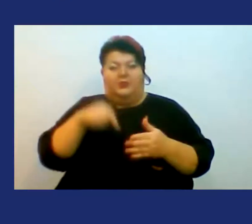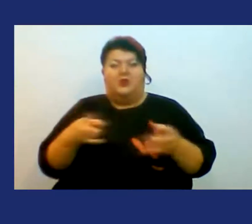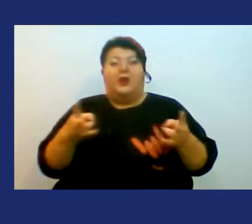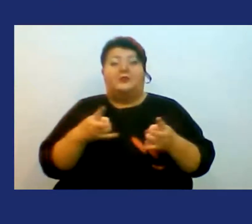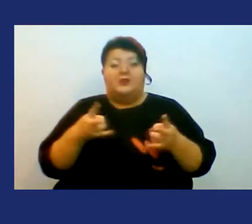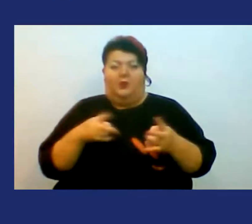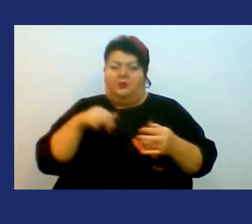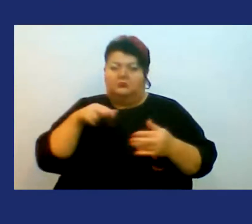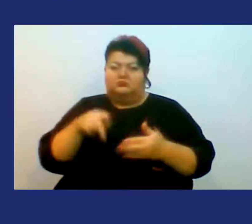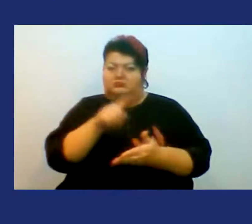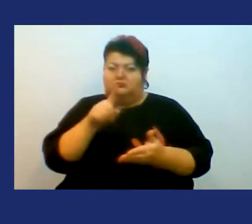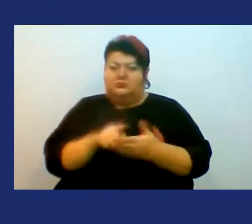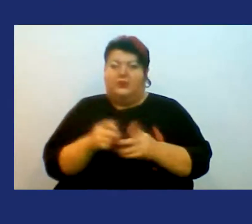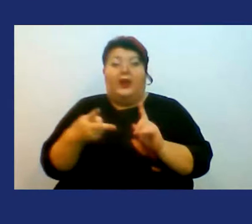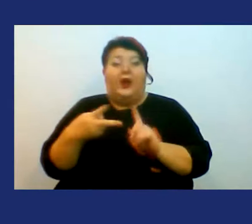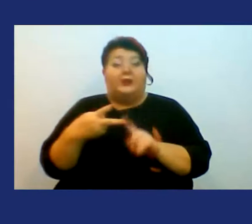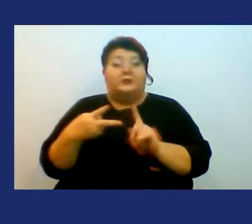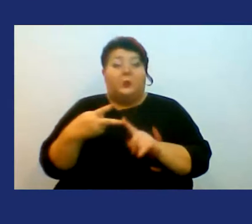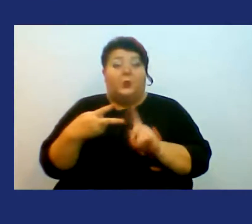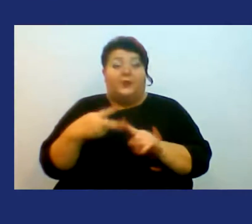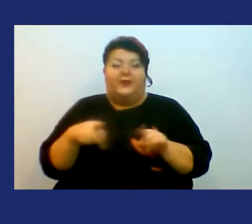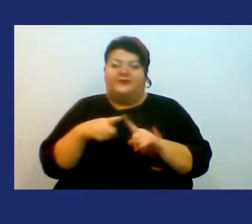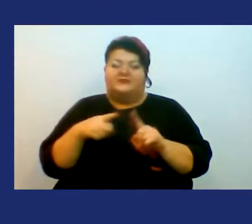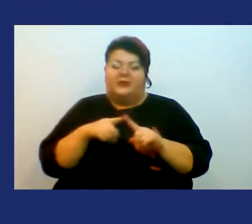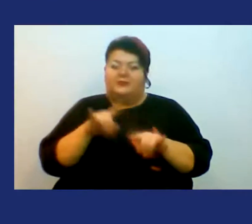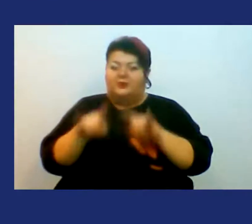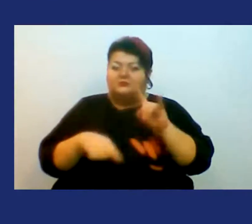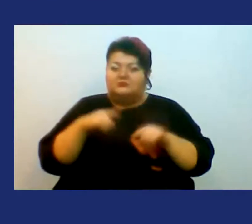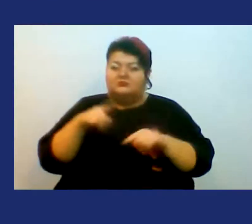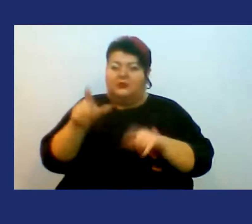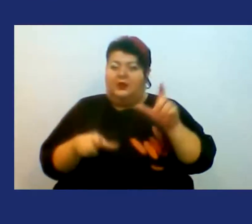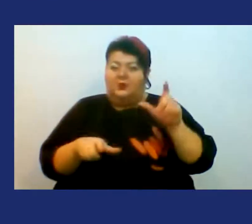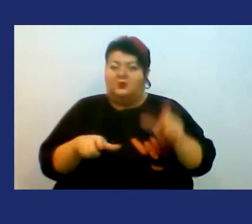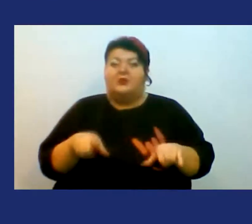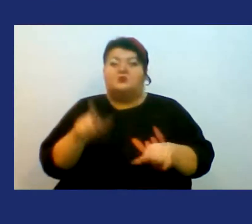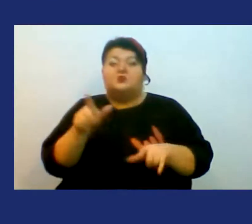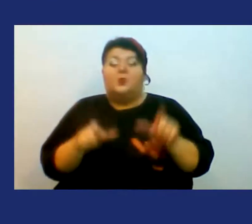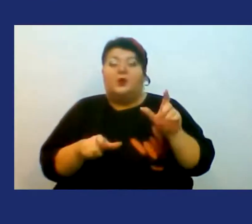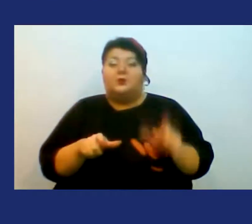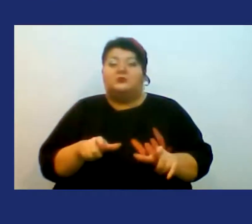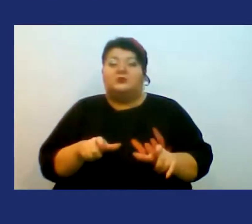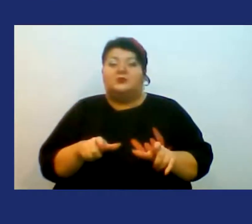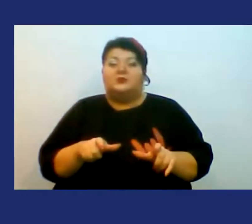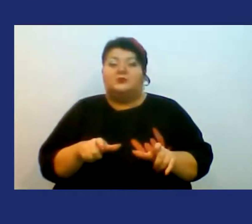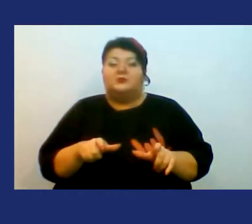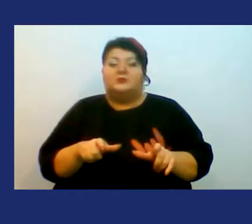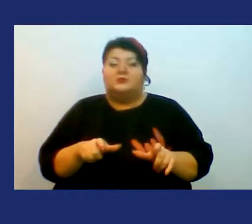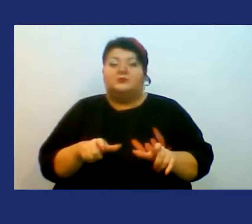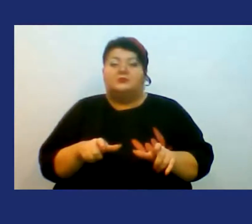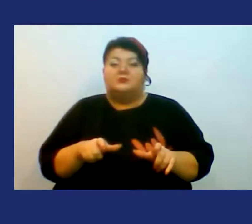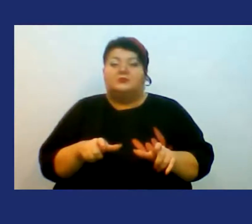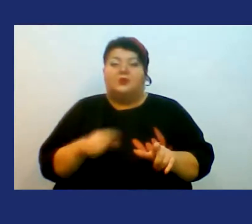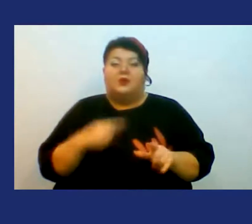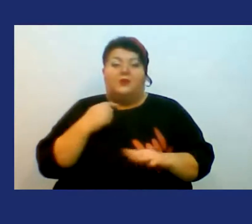of how we campaign. And so we were really focused on those early voters, and we've seen great